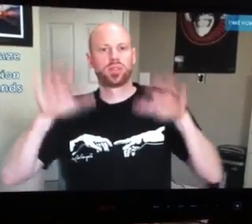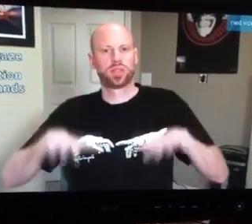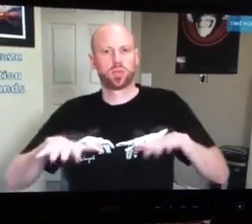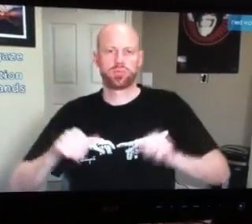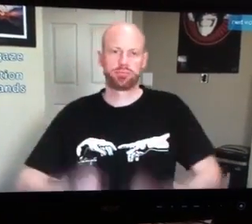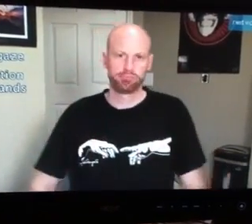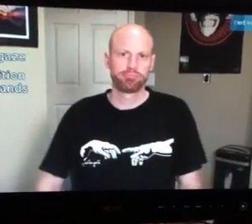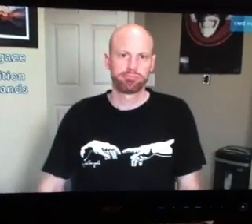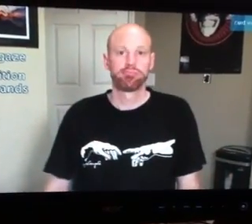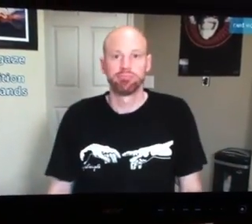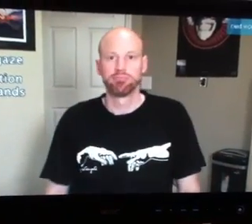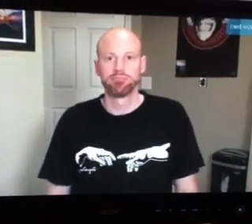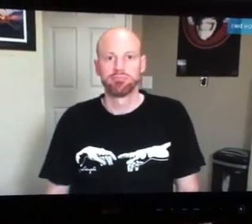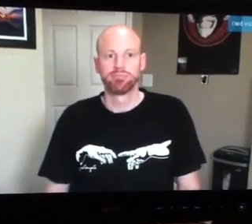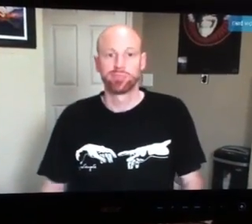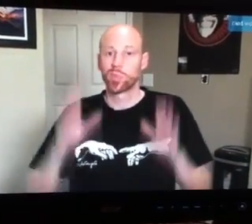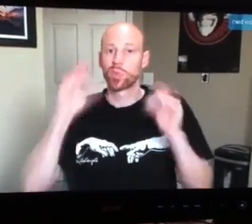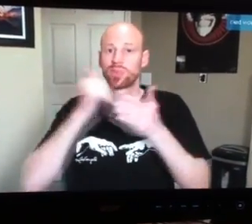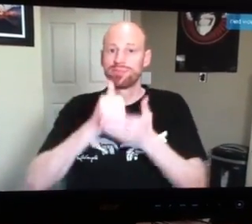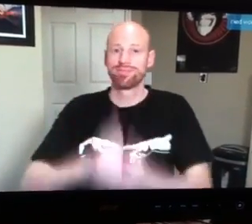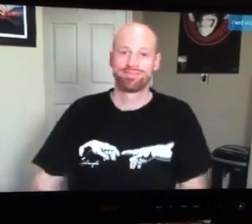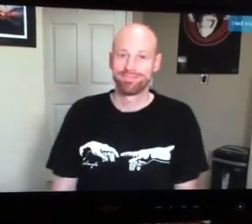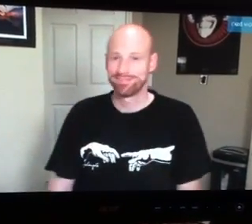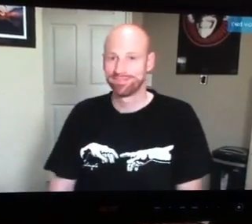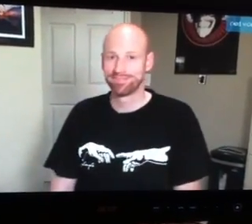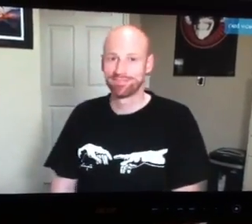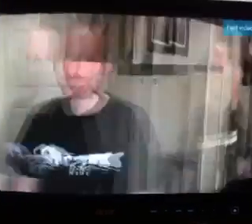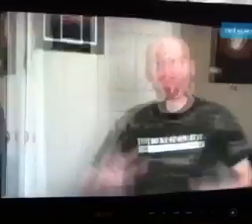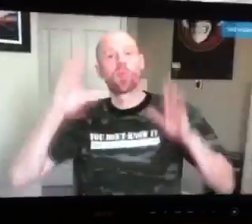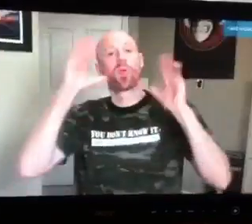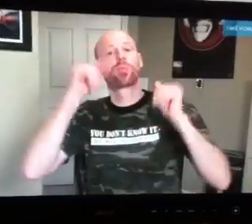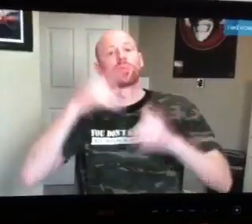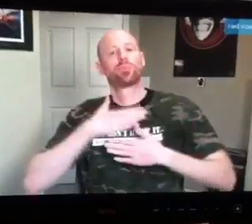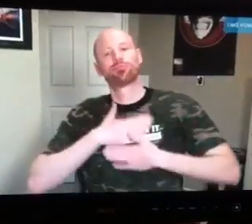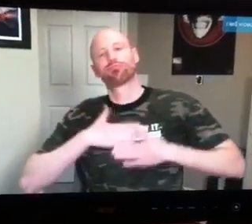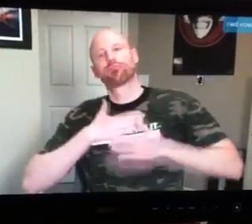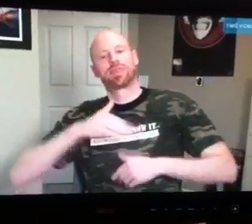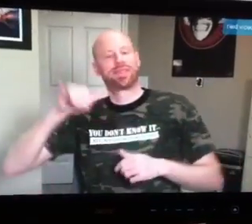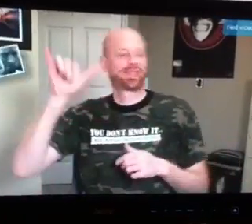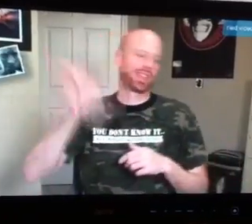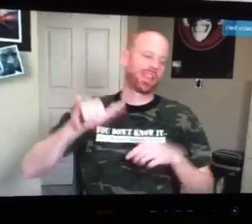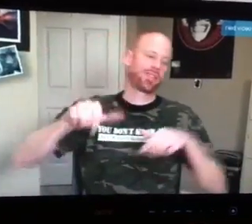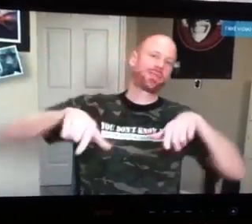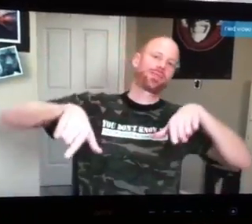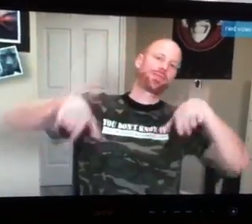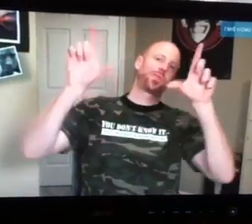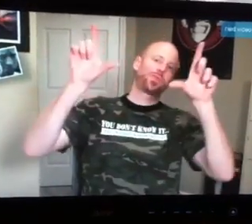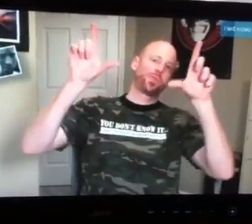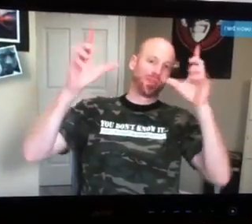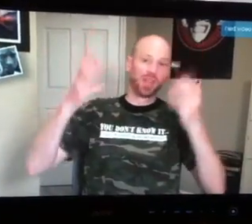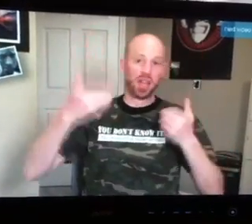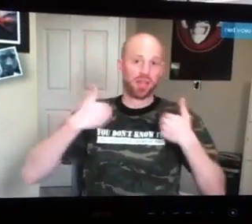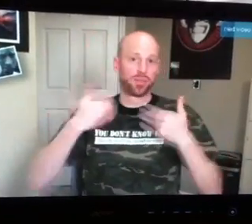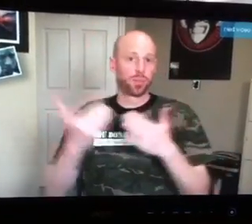Whether your hands are up or down. I hope that was helpful. And I hope that you enjoyed the vlog